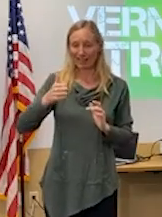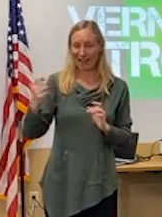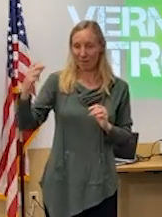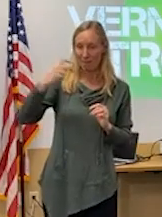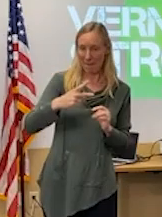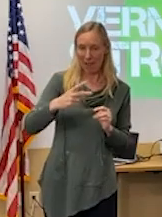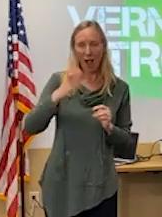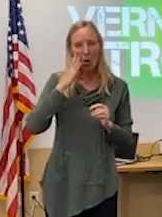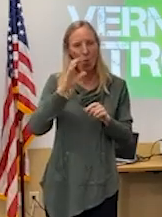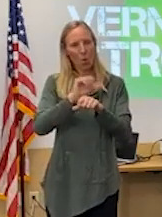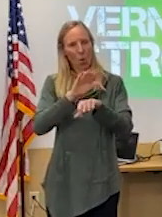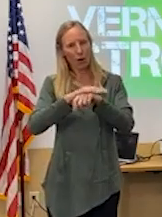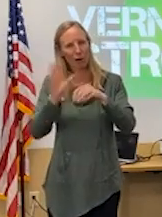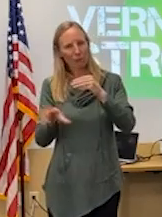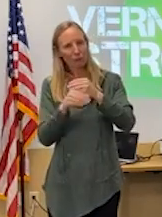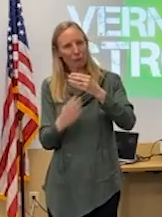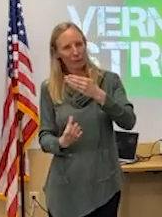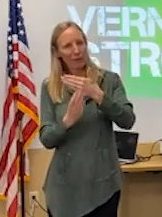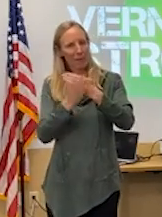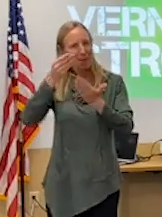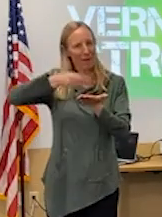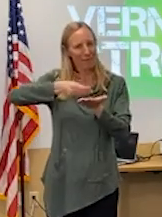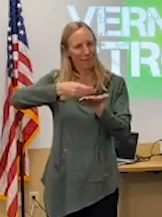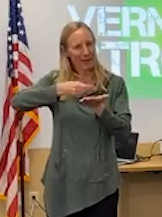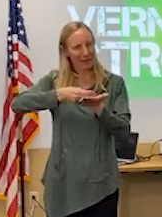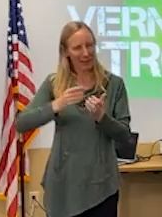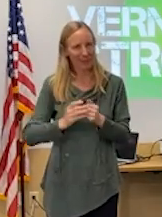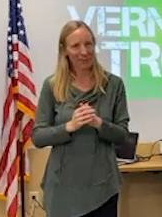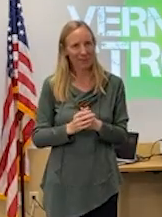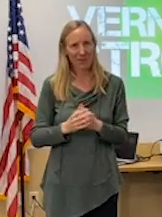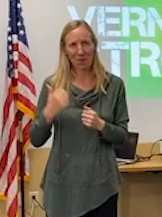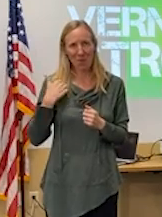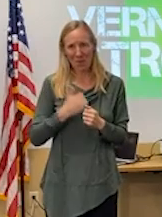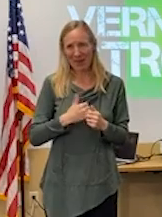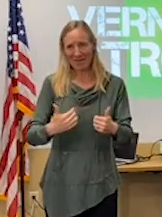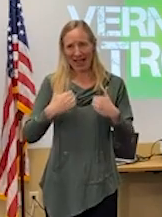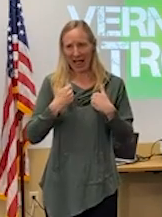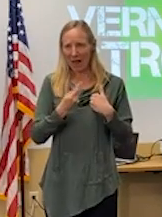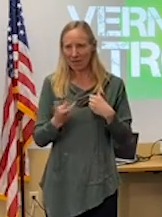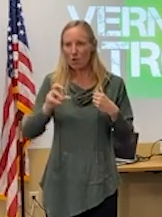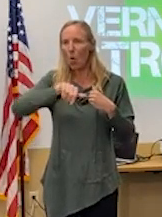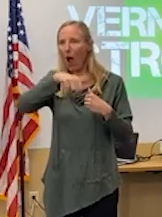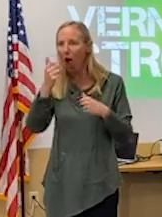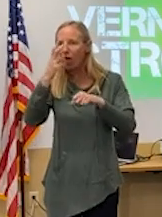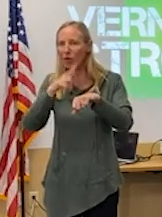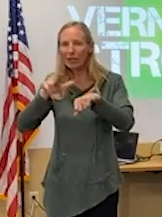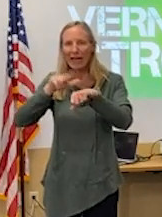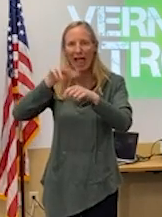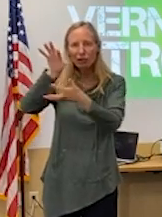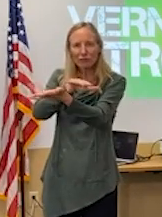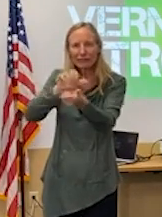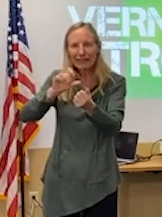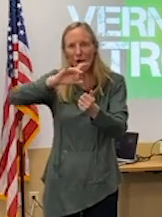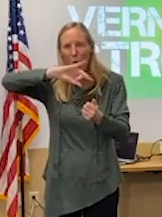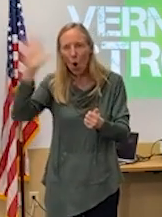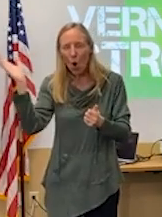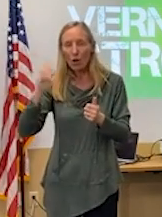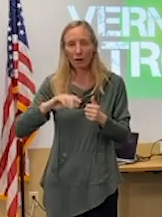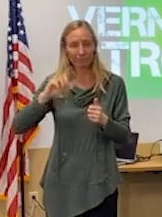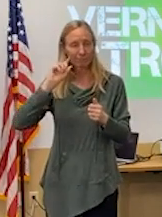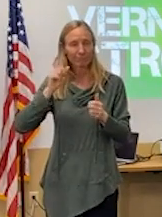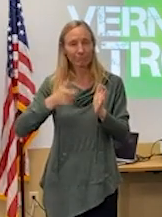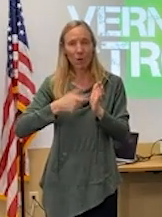funding measure. But we've had a few more natural disasters, Hawaii, California, since